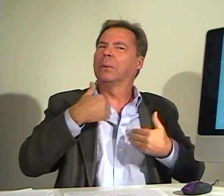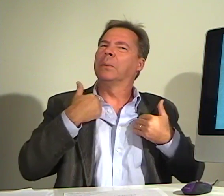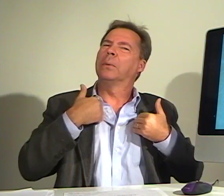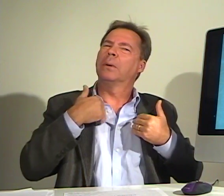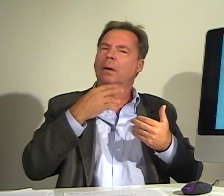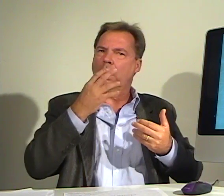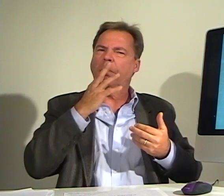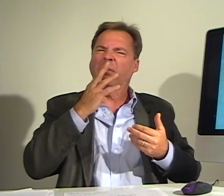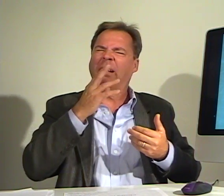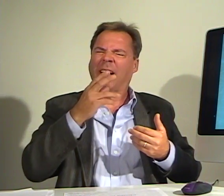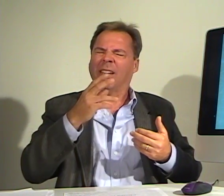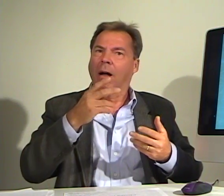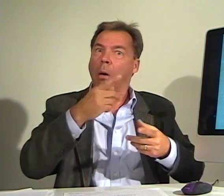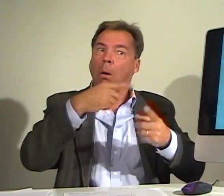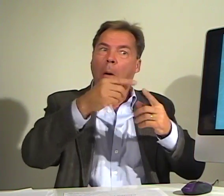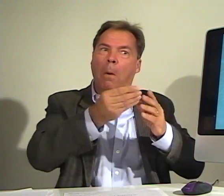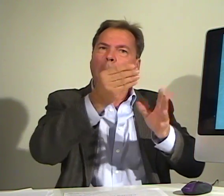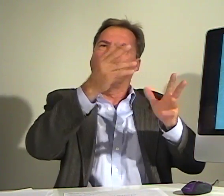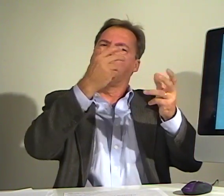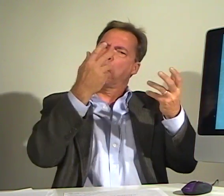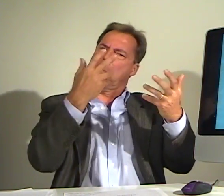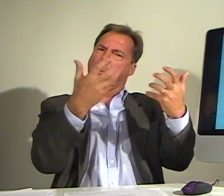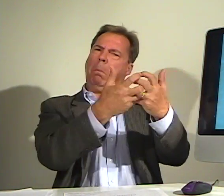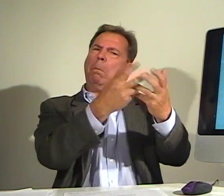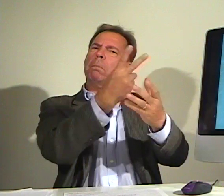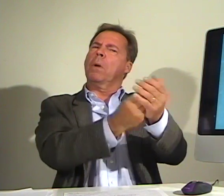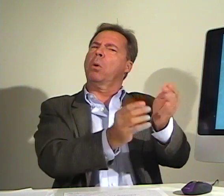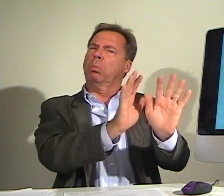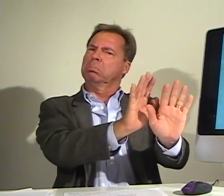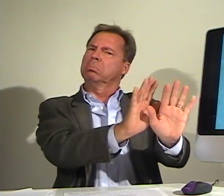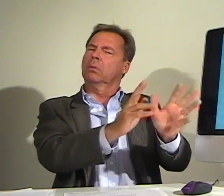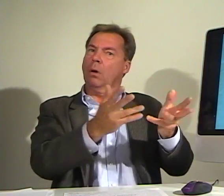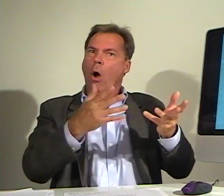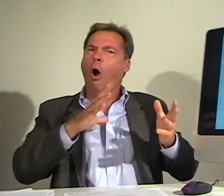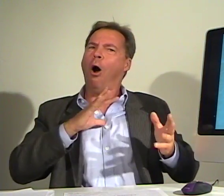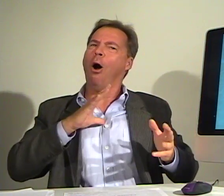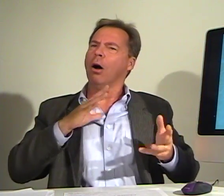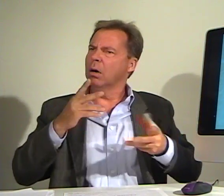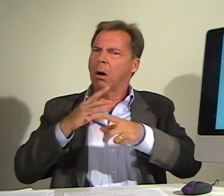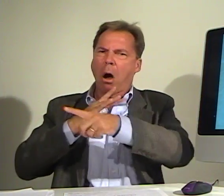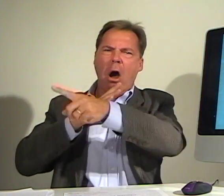used sign language, they'd be able to use that. We've seen parents using baby sign